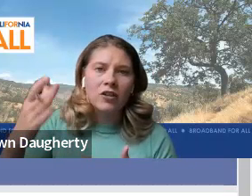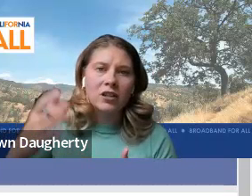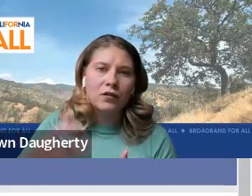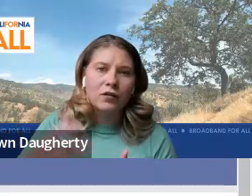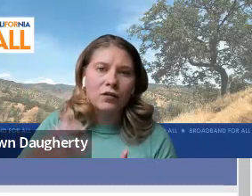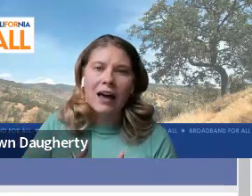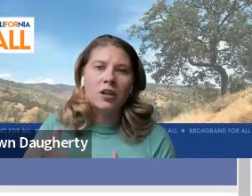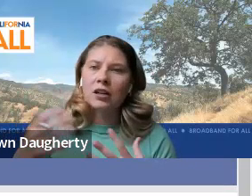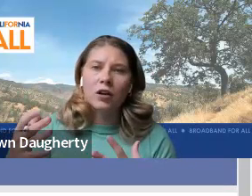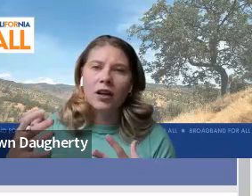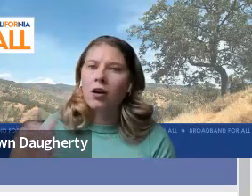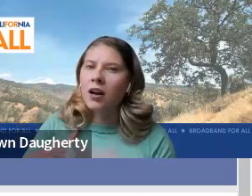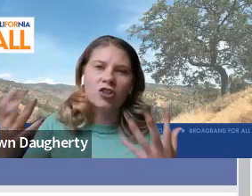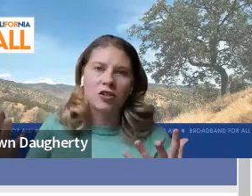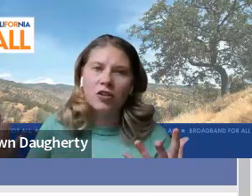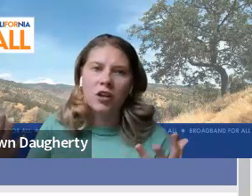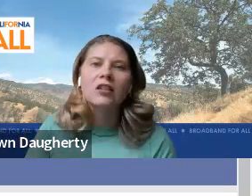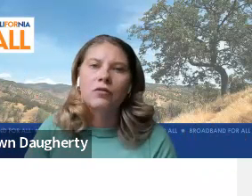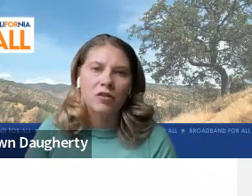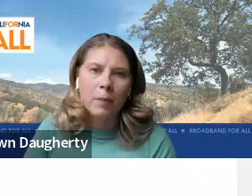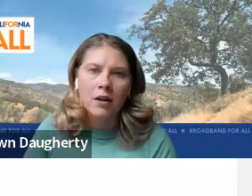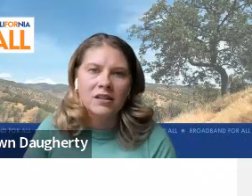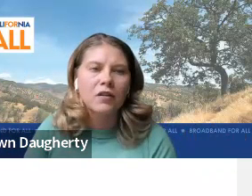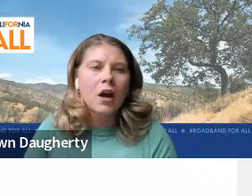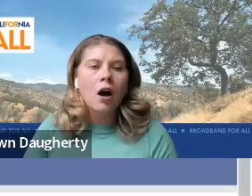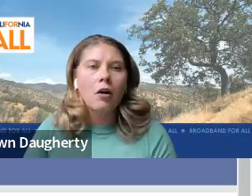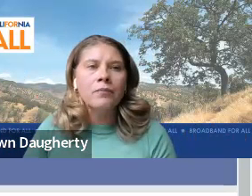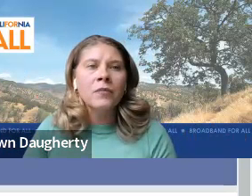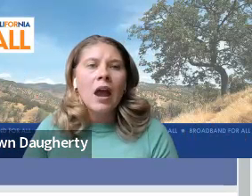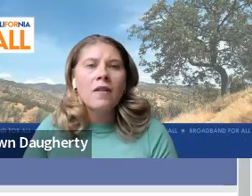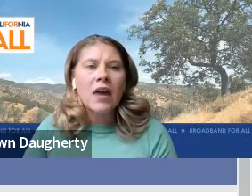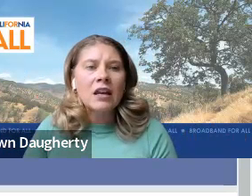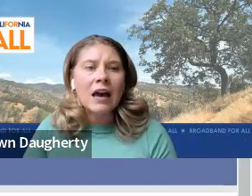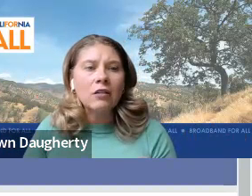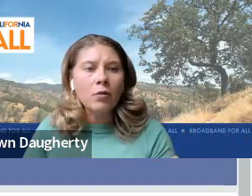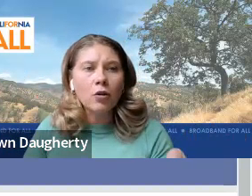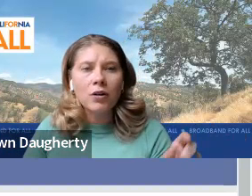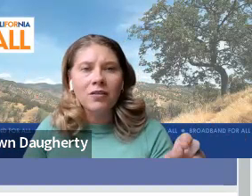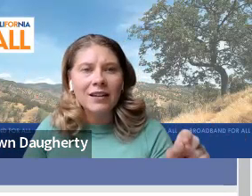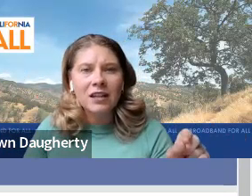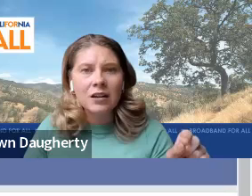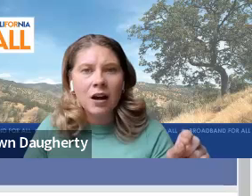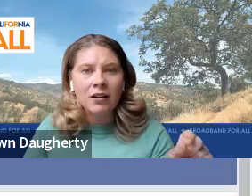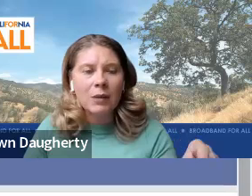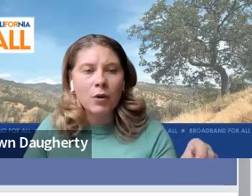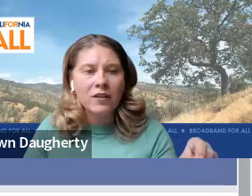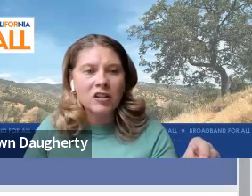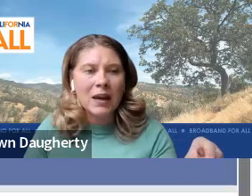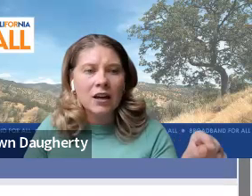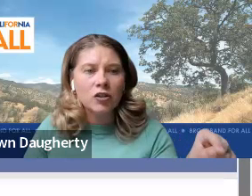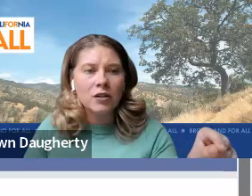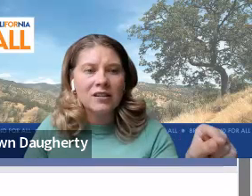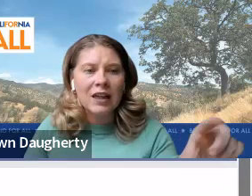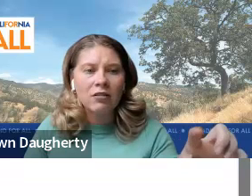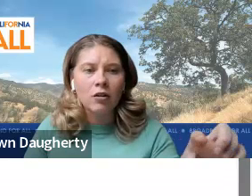different languages, and if you click on it, it's just easily responsive. And then in that lower corner, let's keep it on the Spanish. You